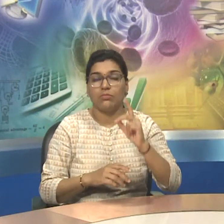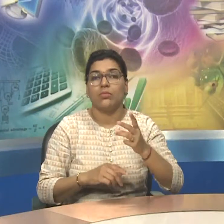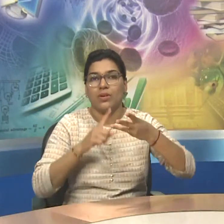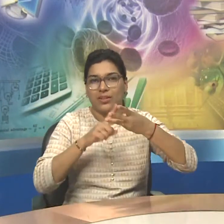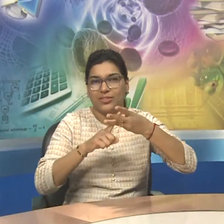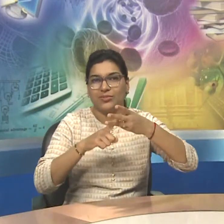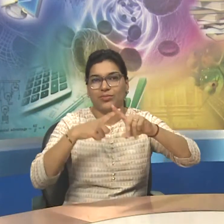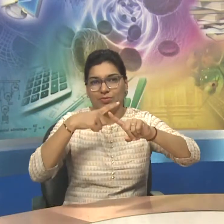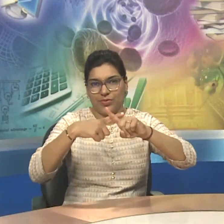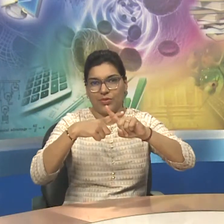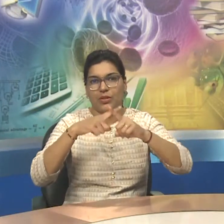organs like